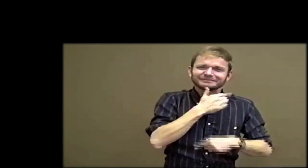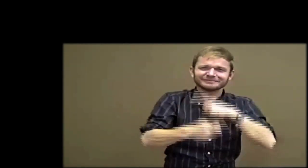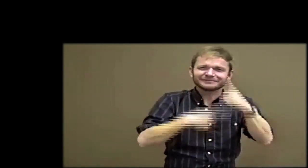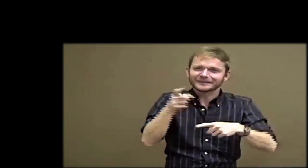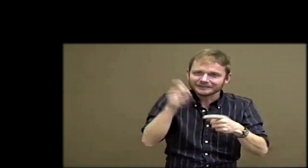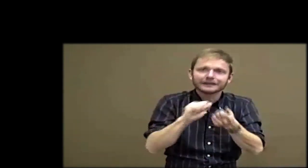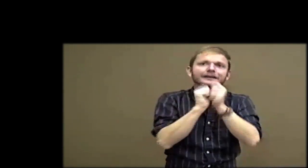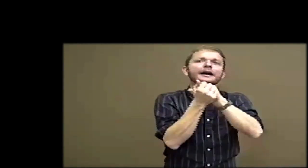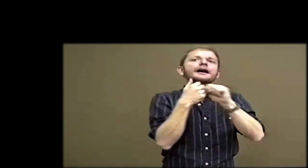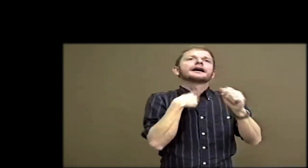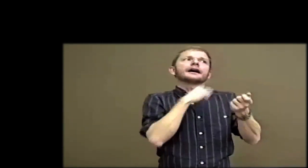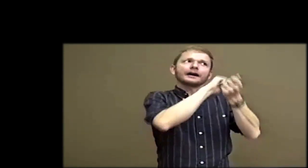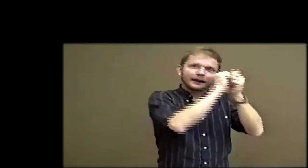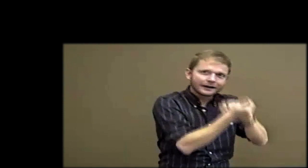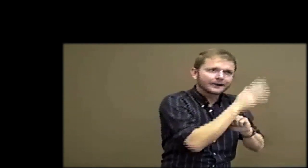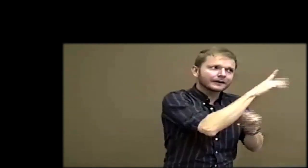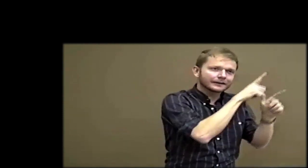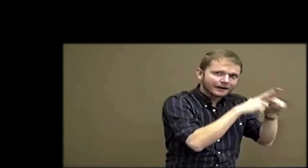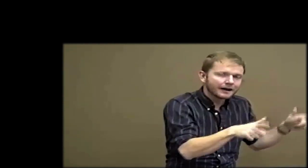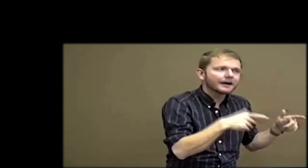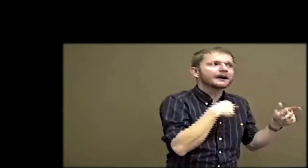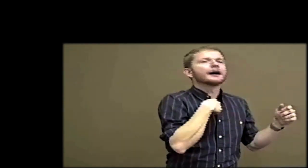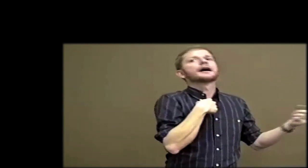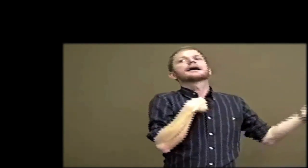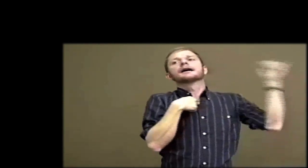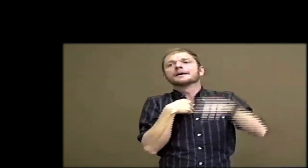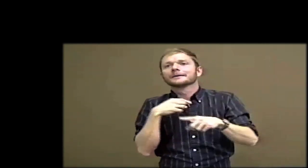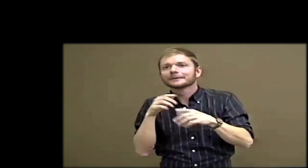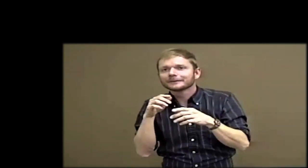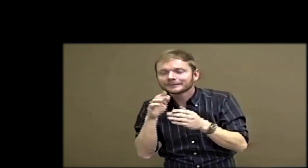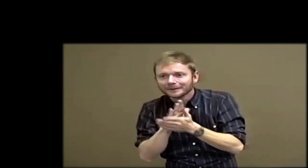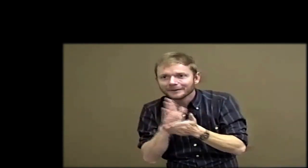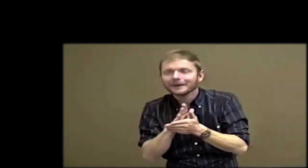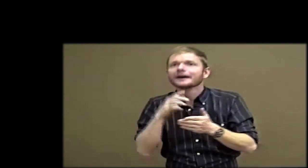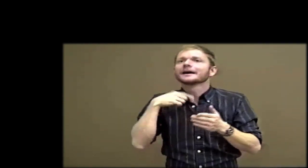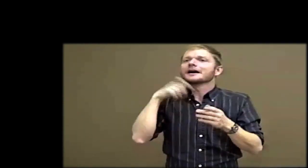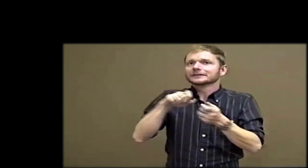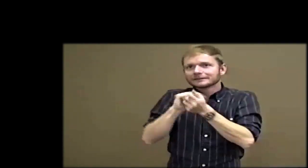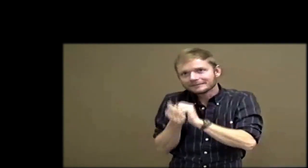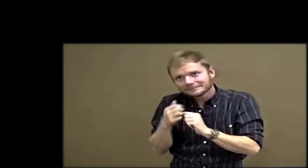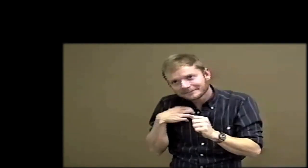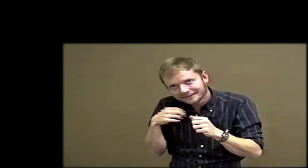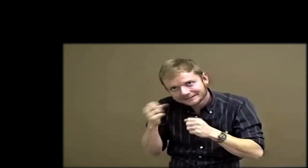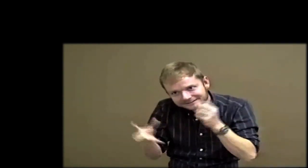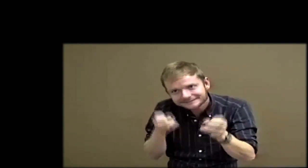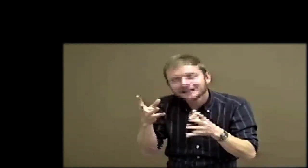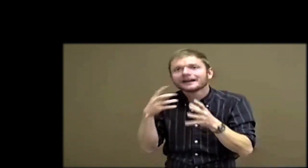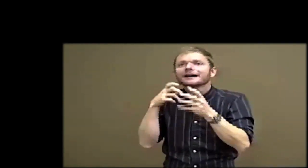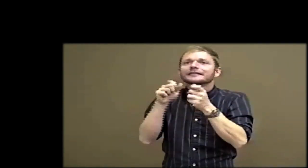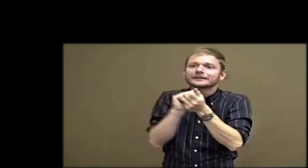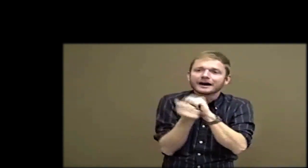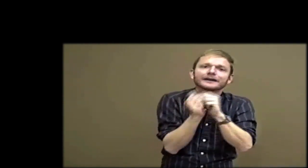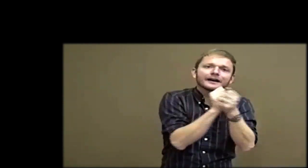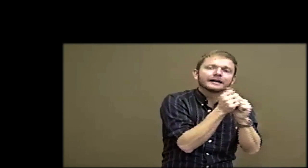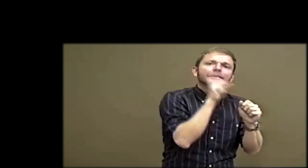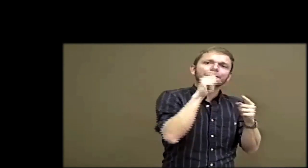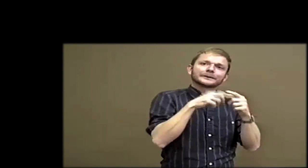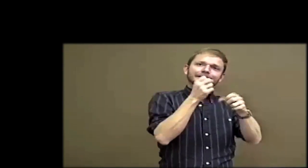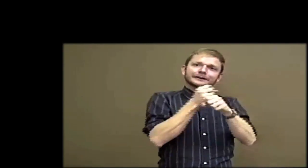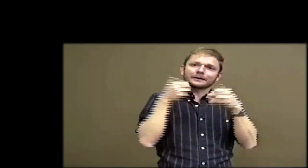words because it was not proper ASL. So I ended up using different signing styles at home and school to get